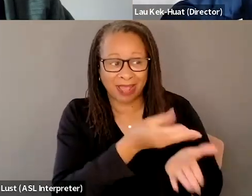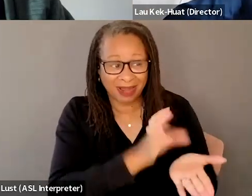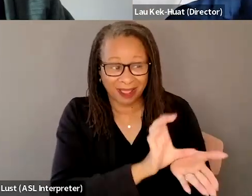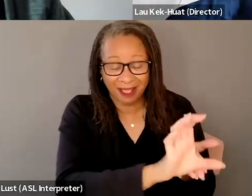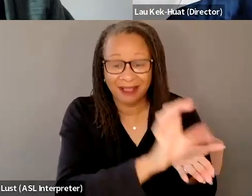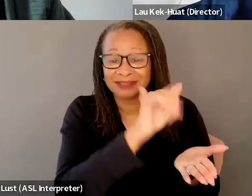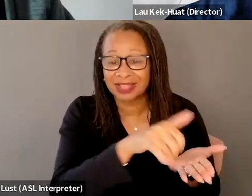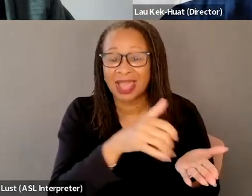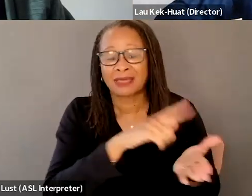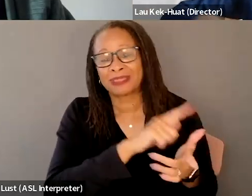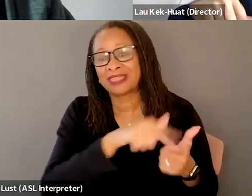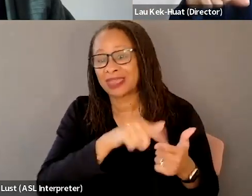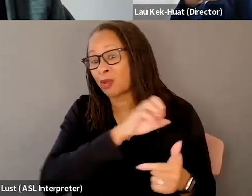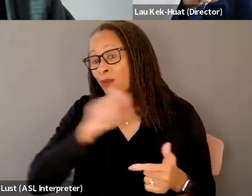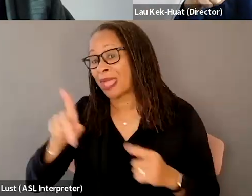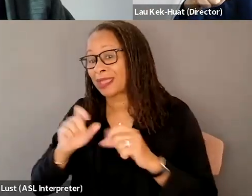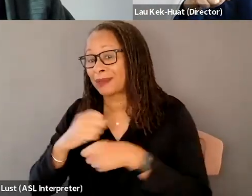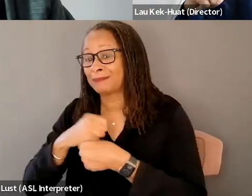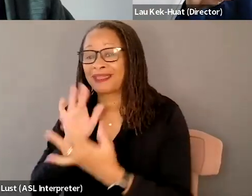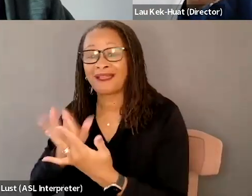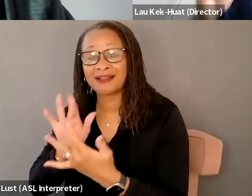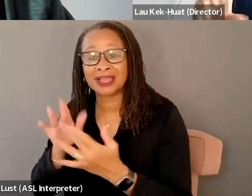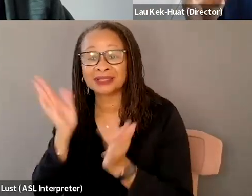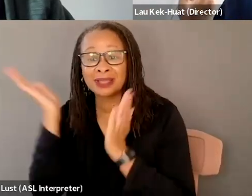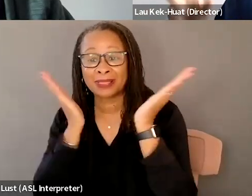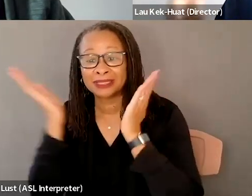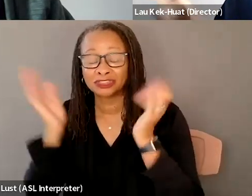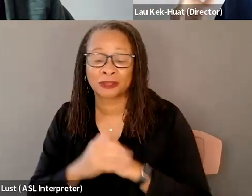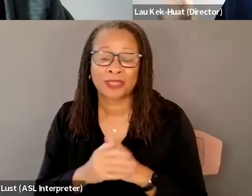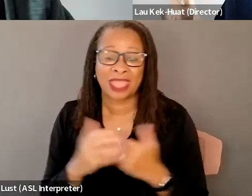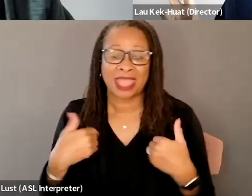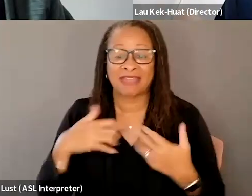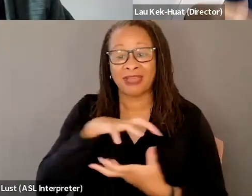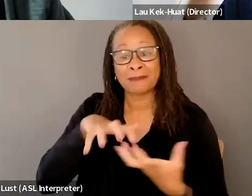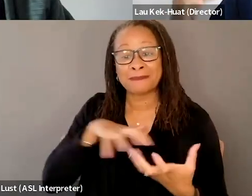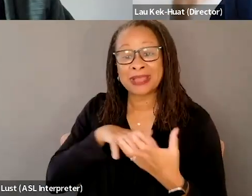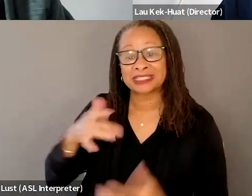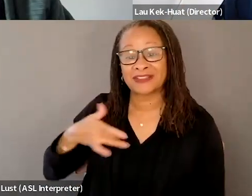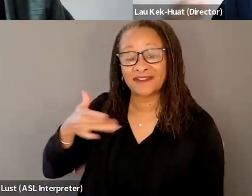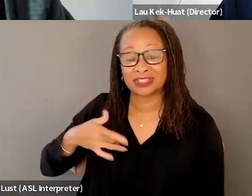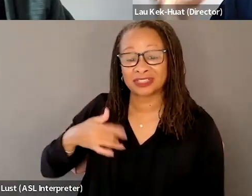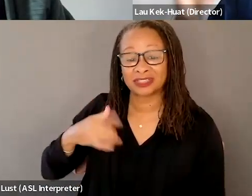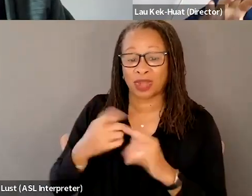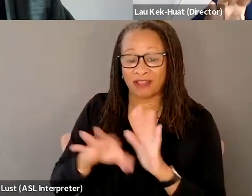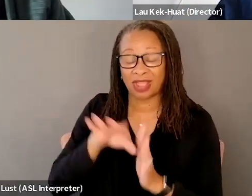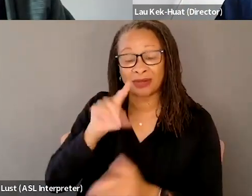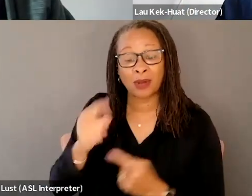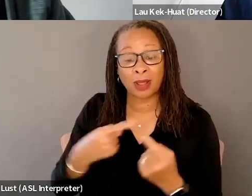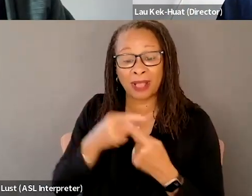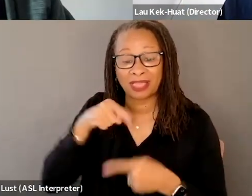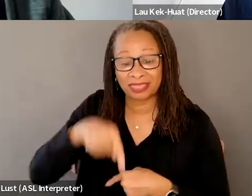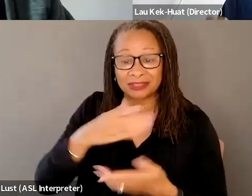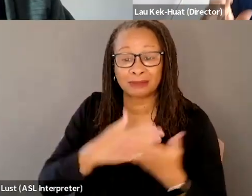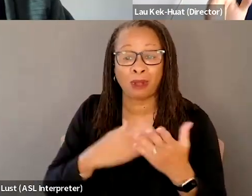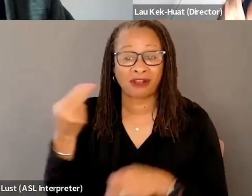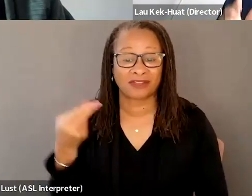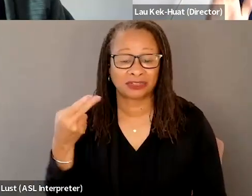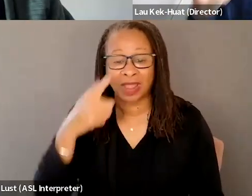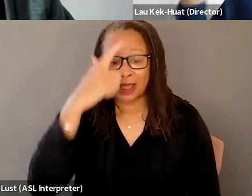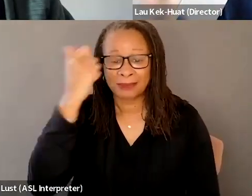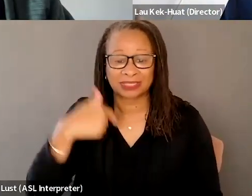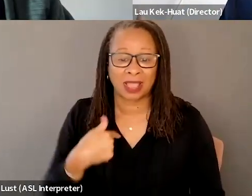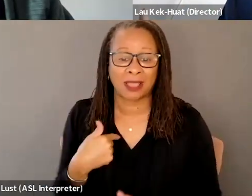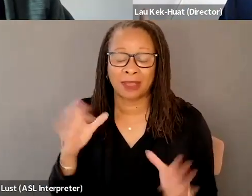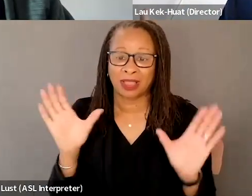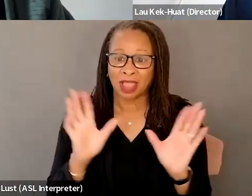can go back to make content. So I have a mixed feeling when I found out about this part of history because I'm so